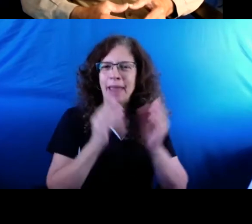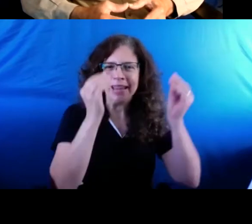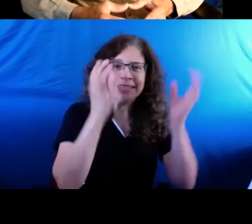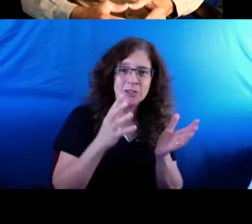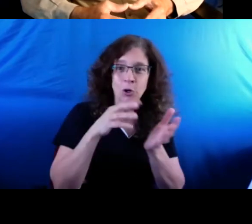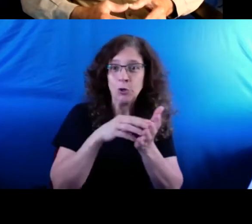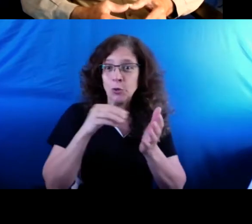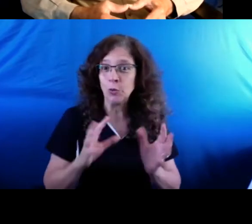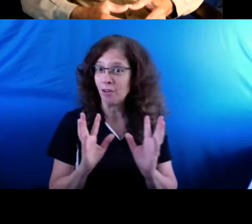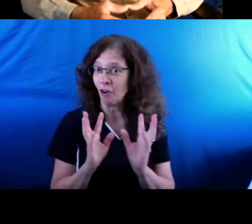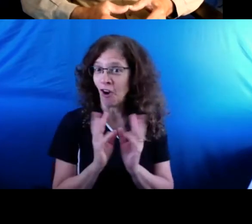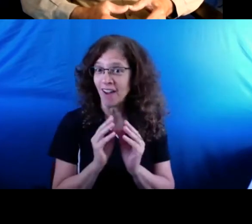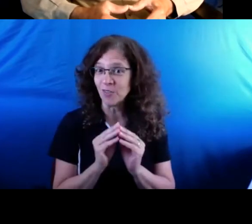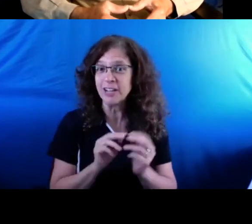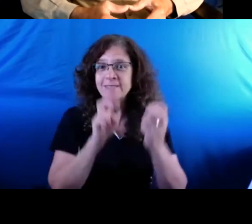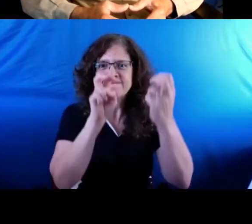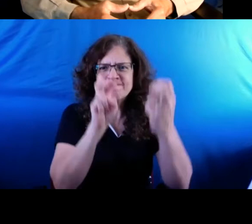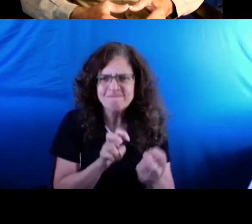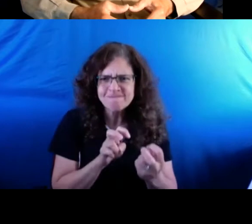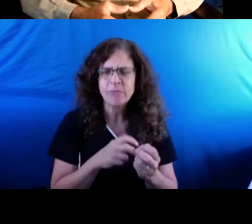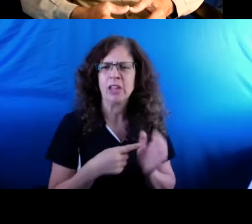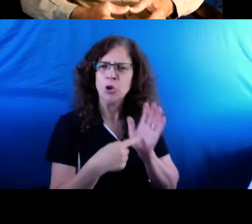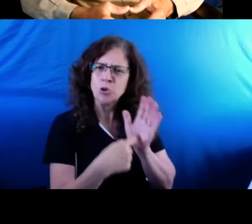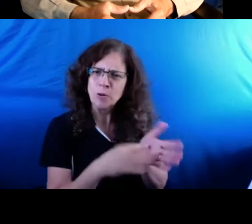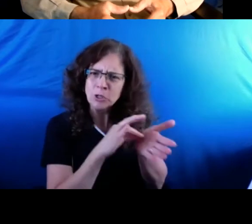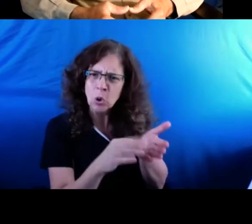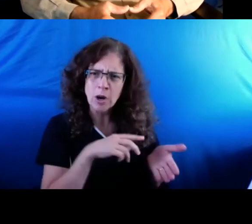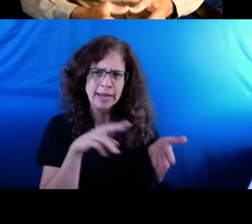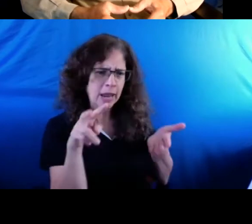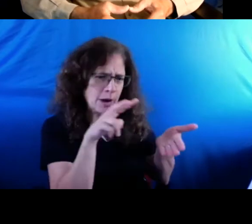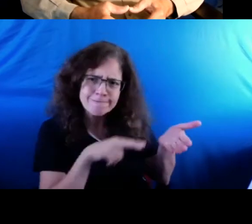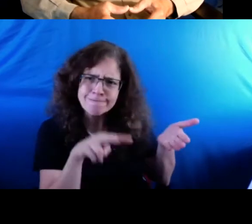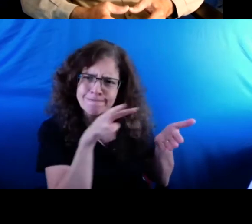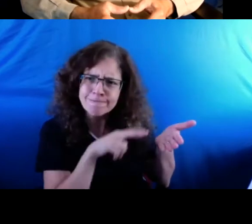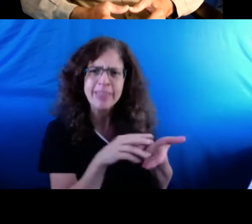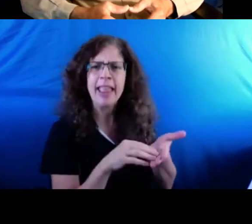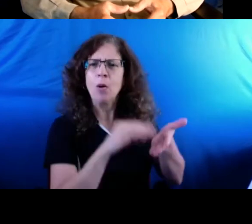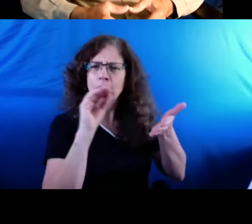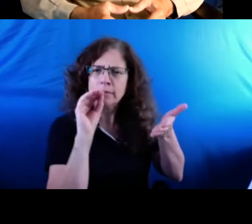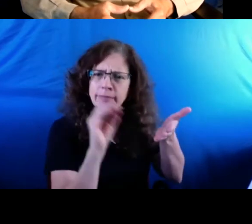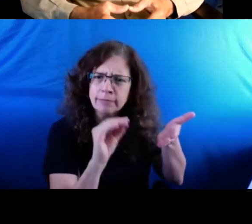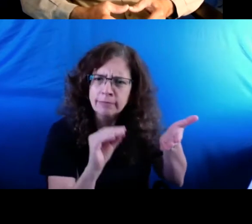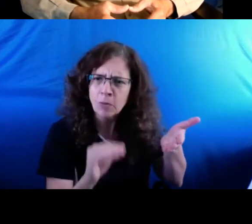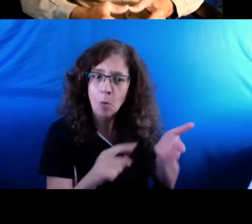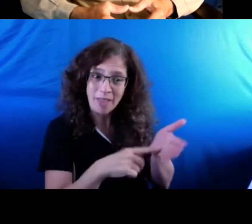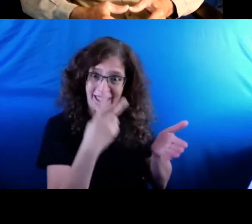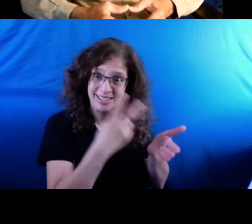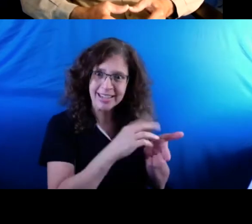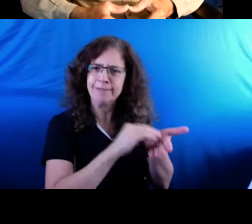academically and become teachers. It became a teacher-student conference. And I would show them the